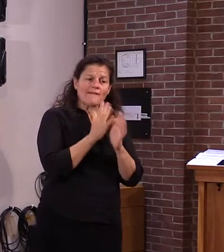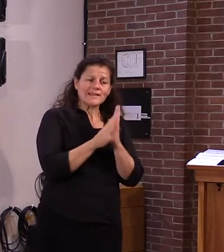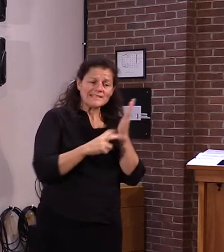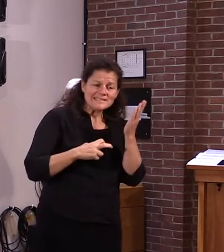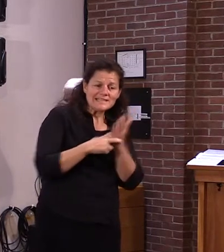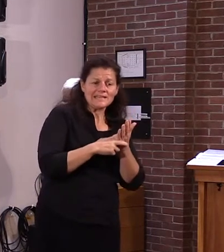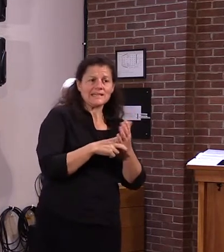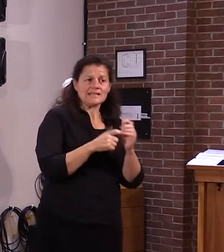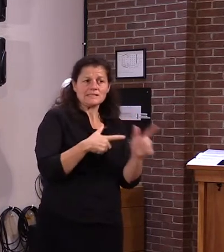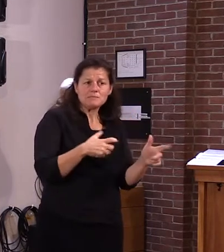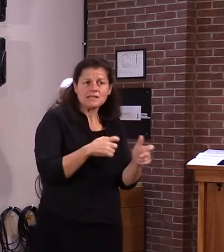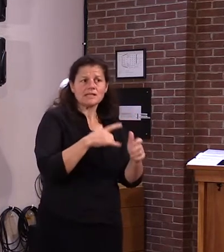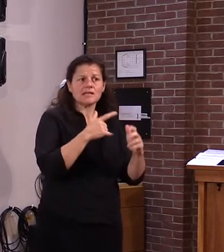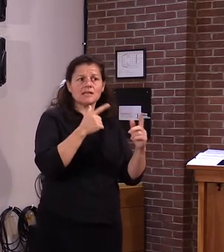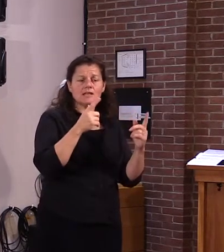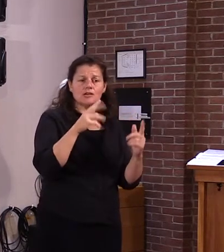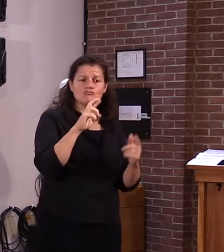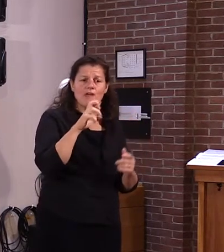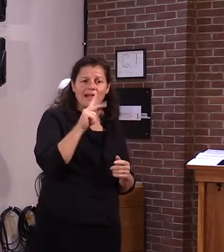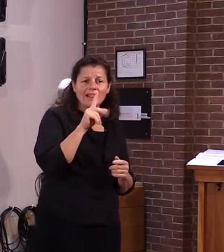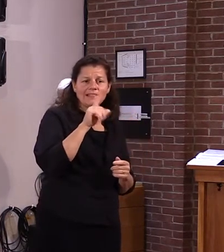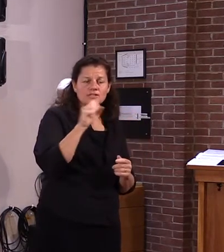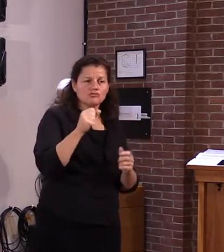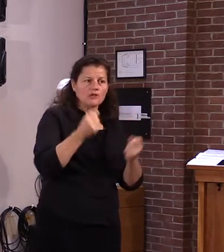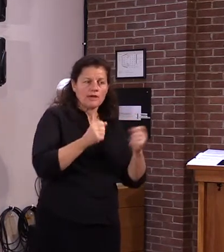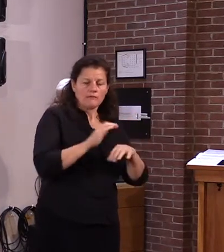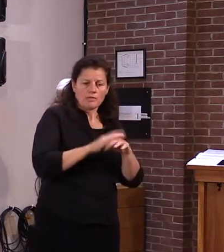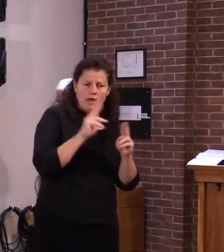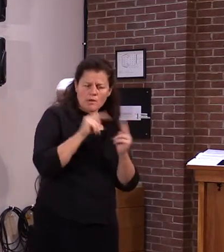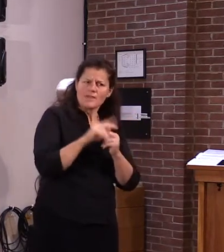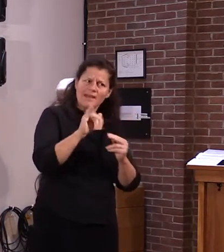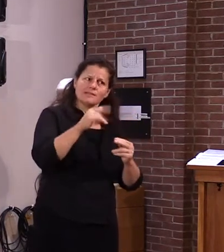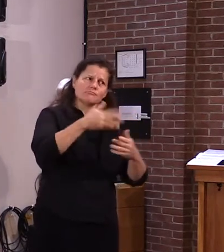record. Yeah. Again, people wonder.